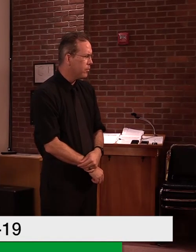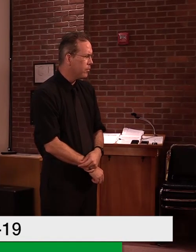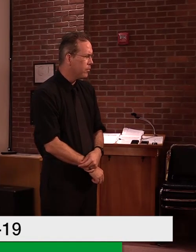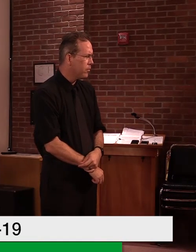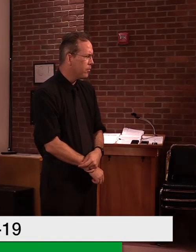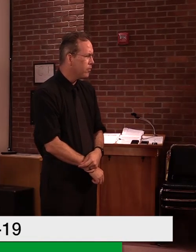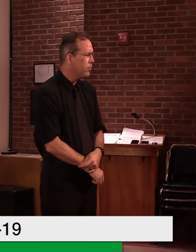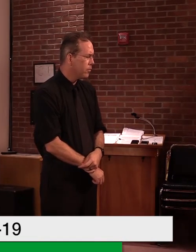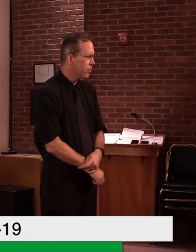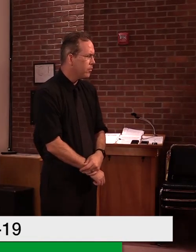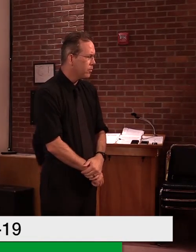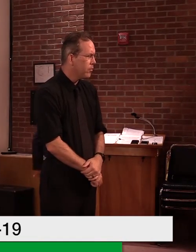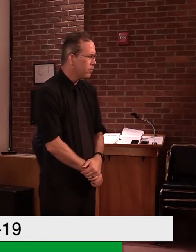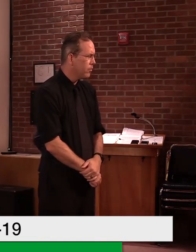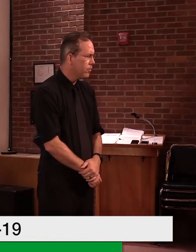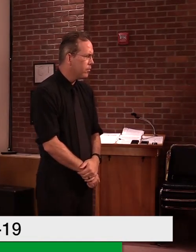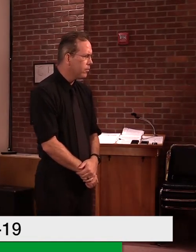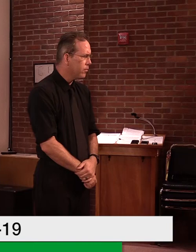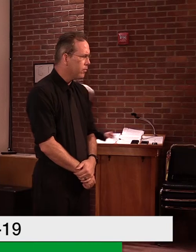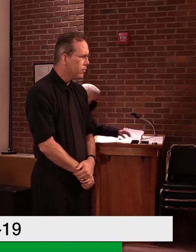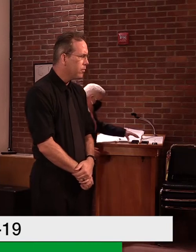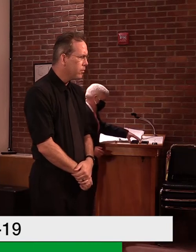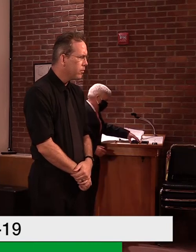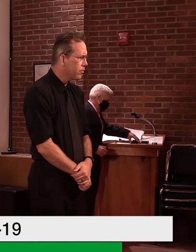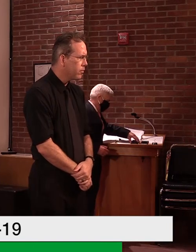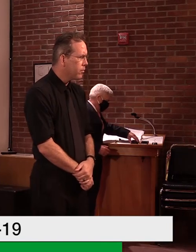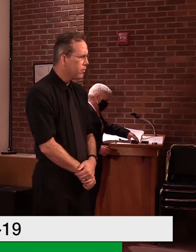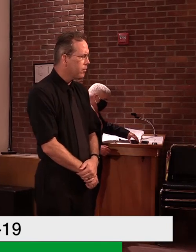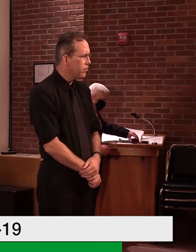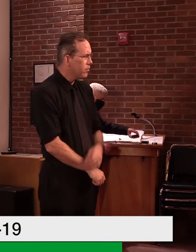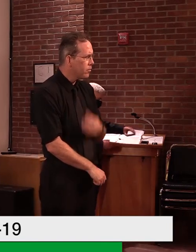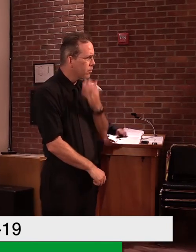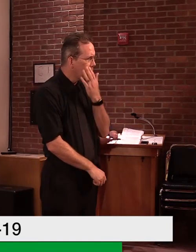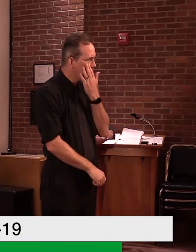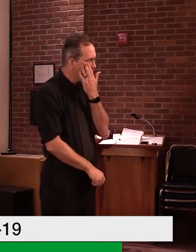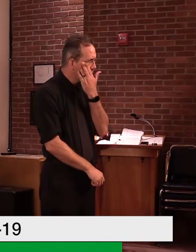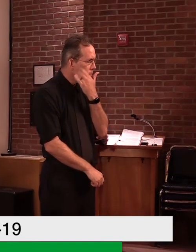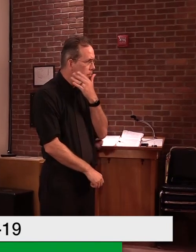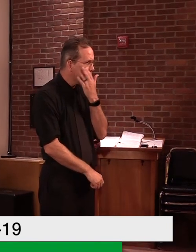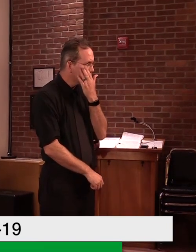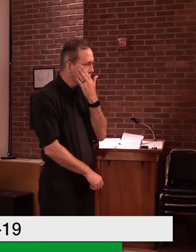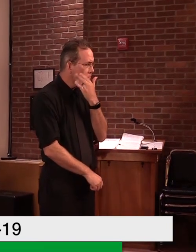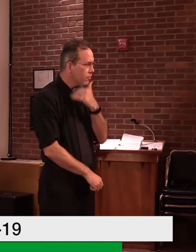those conversations, let me know if there is a leading theory